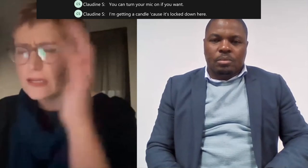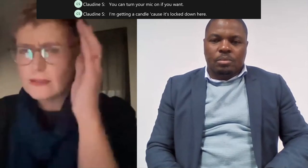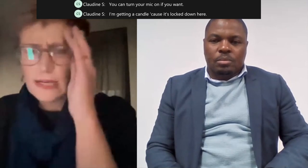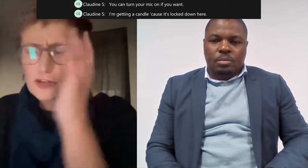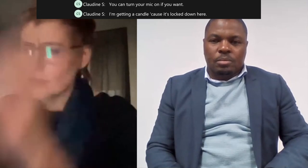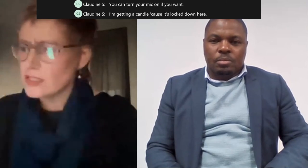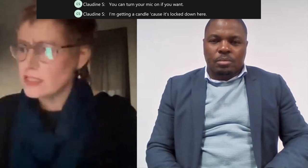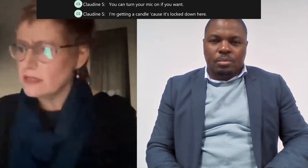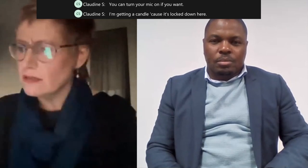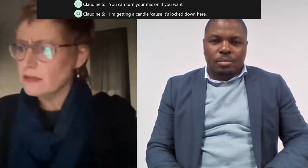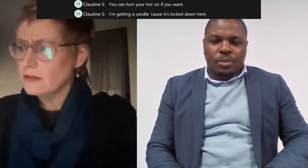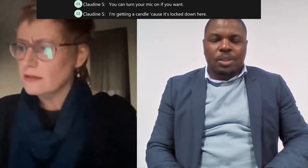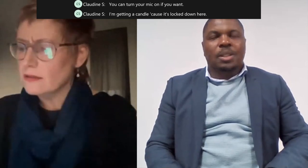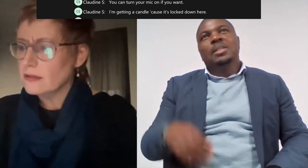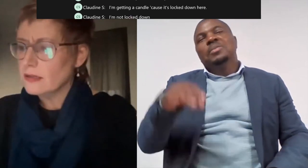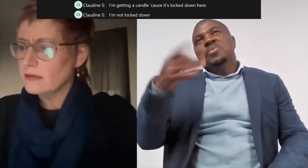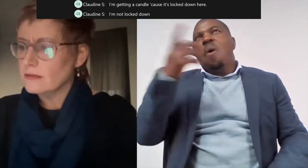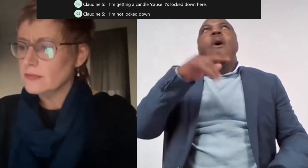Not lockdown, electricity.